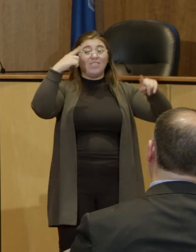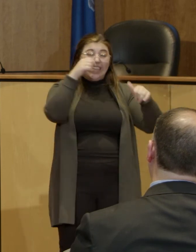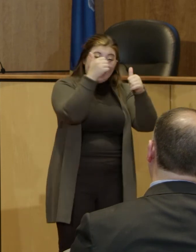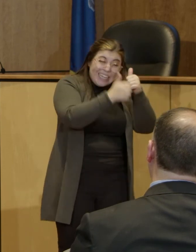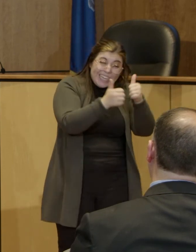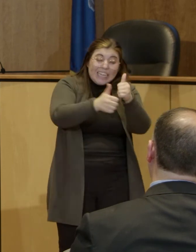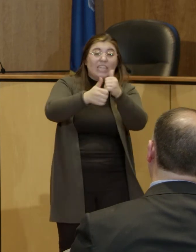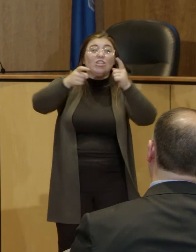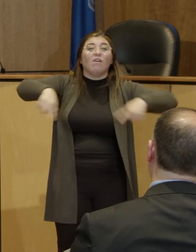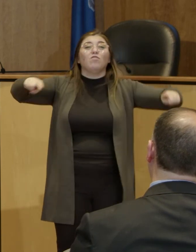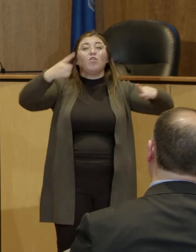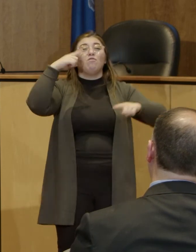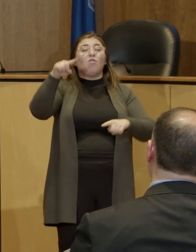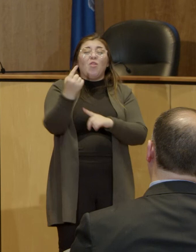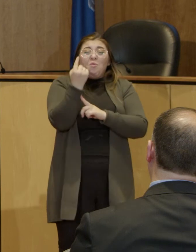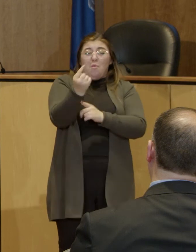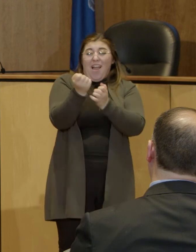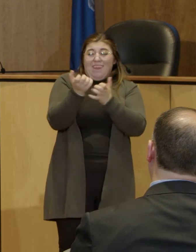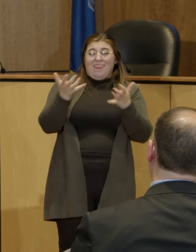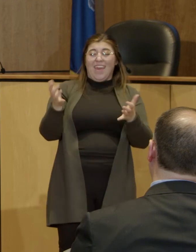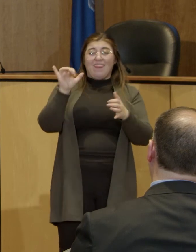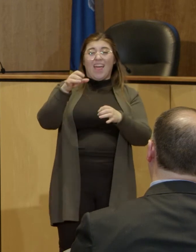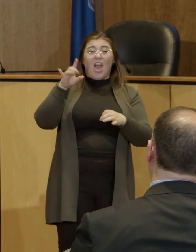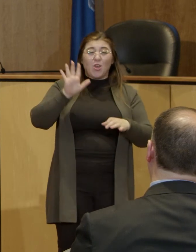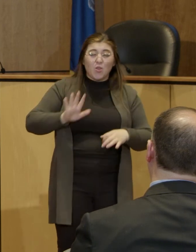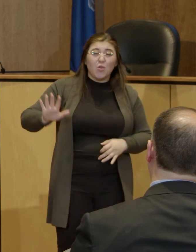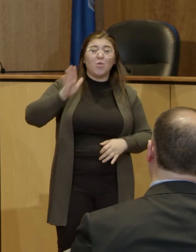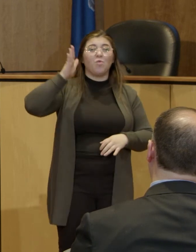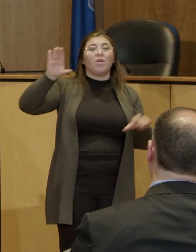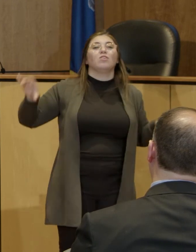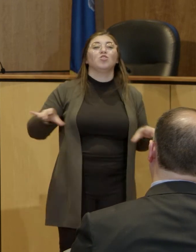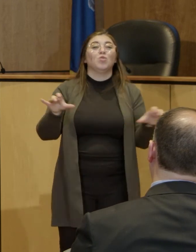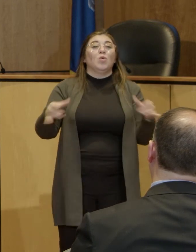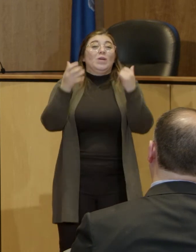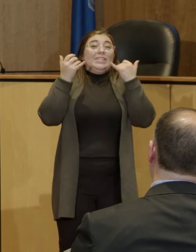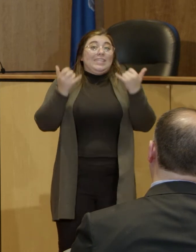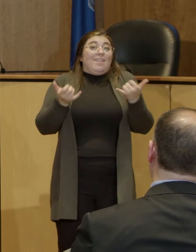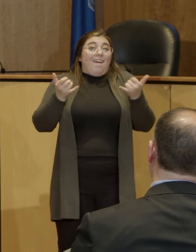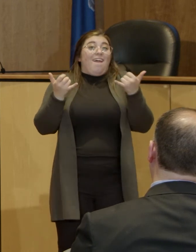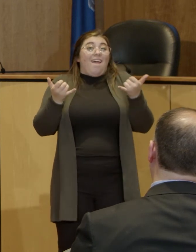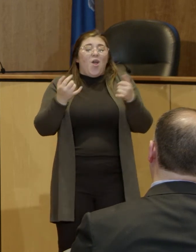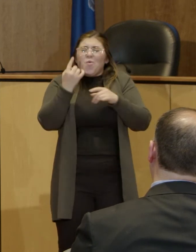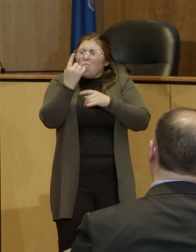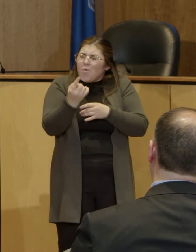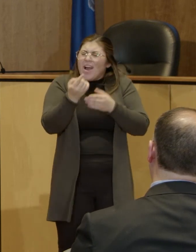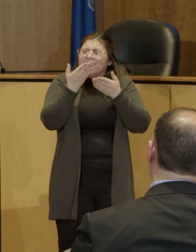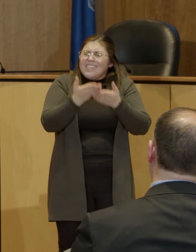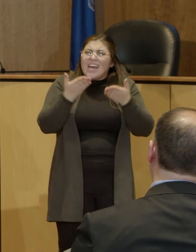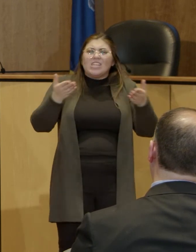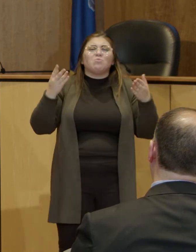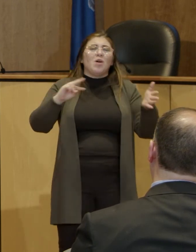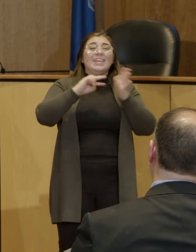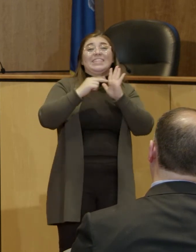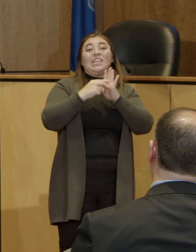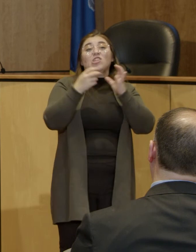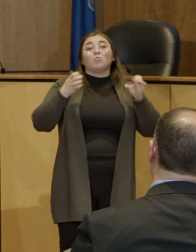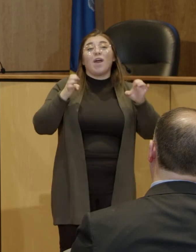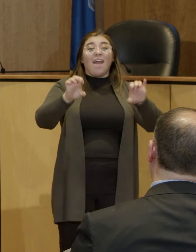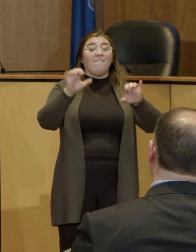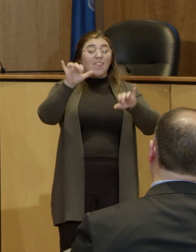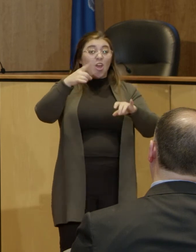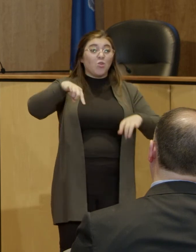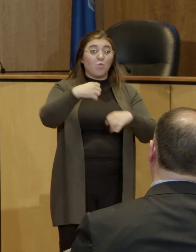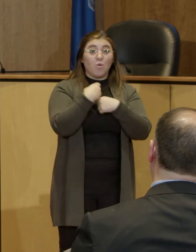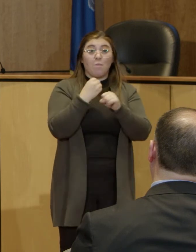of you for the one thing that you're going to do today, one tangible, intentional effort that you're